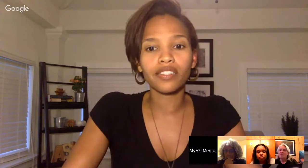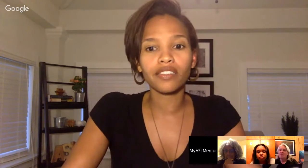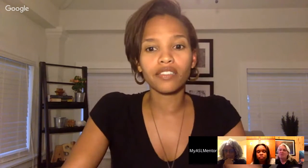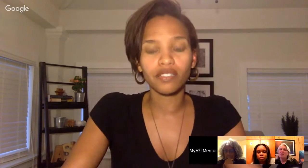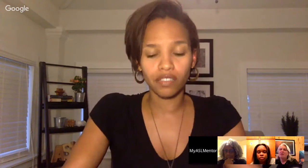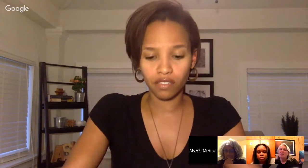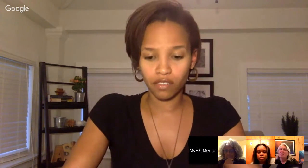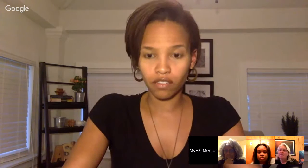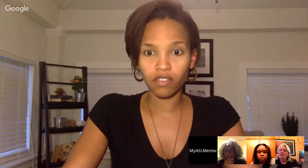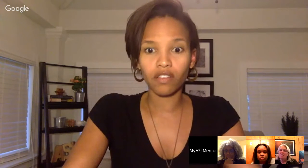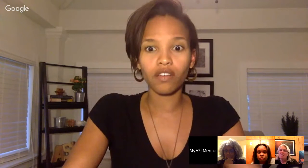sentence?